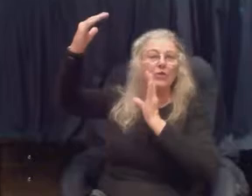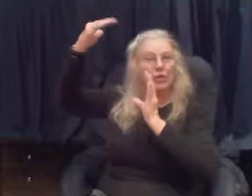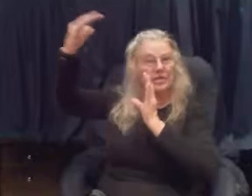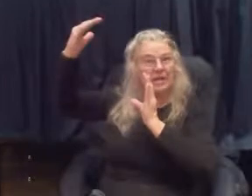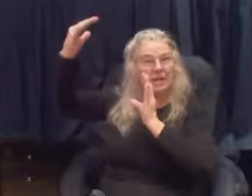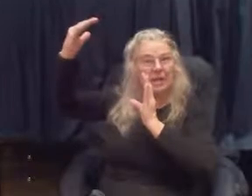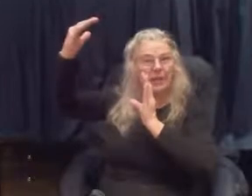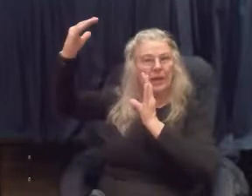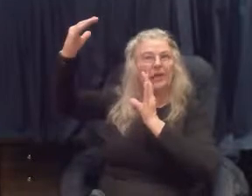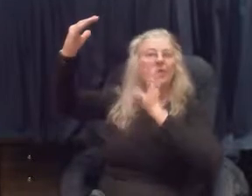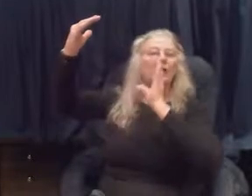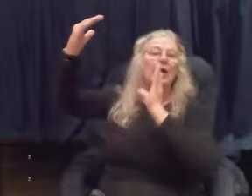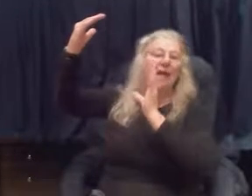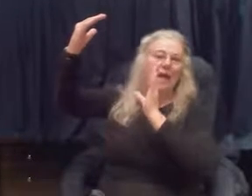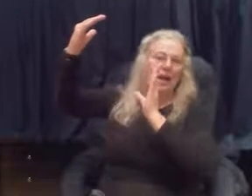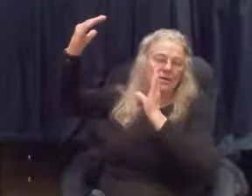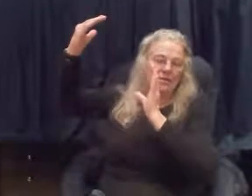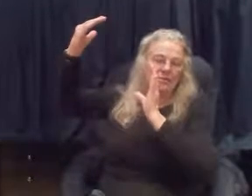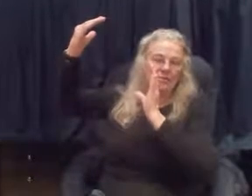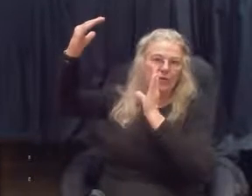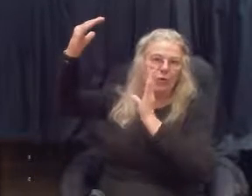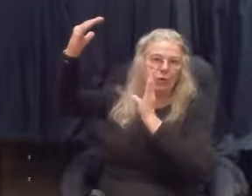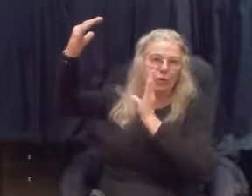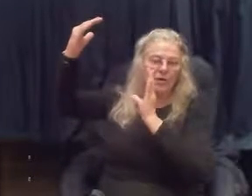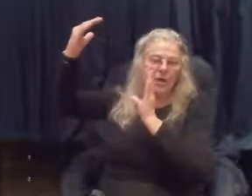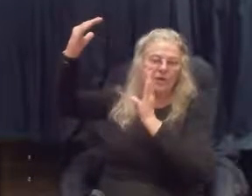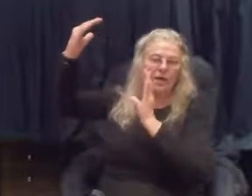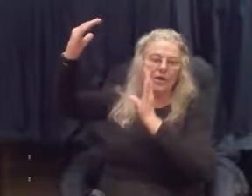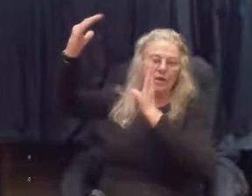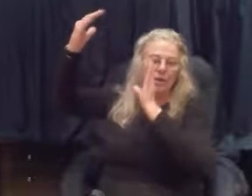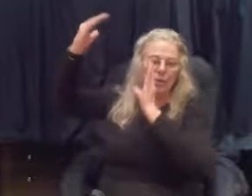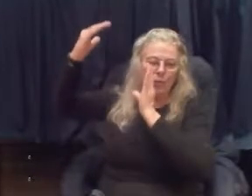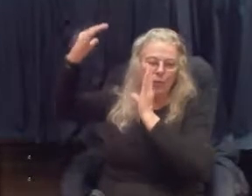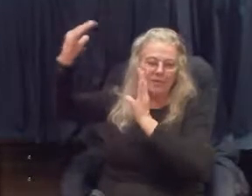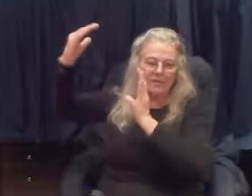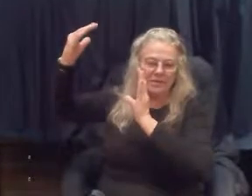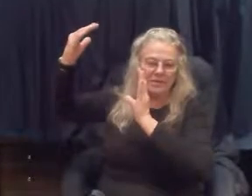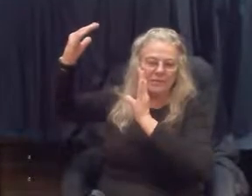going to take it up here, and you are down here. Presence.